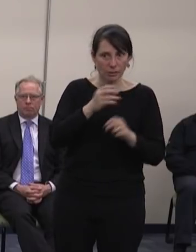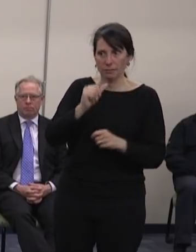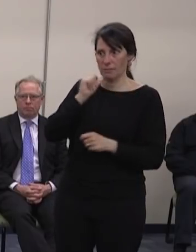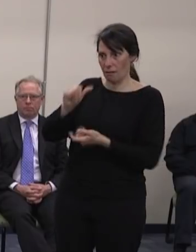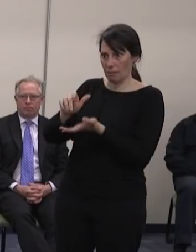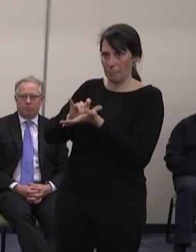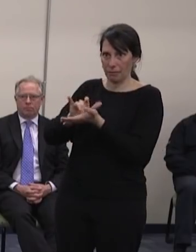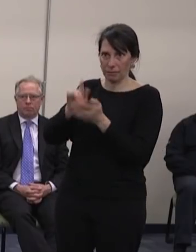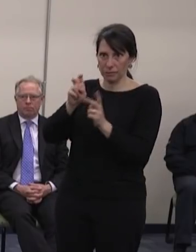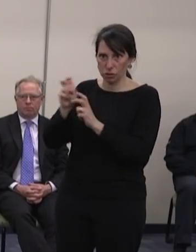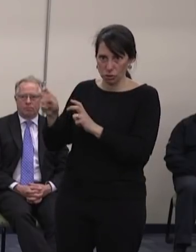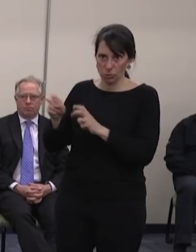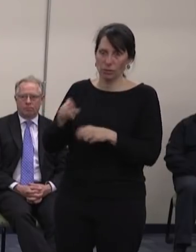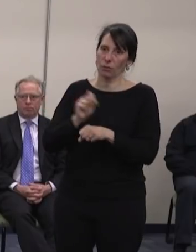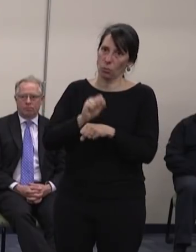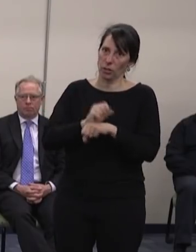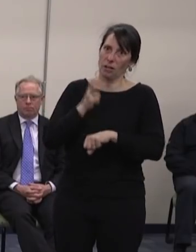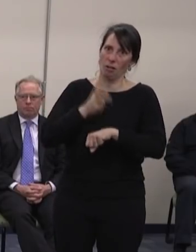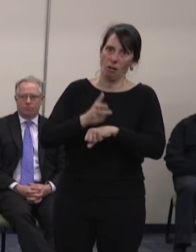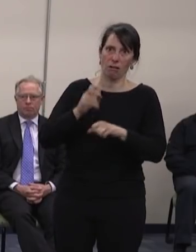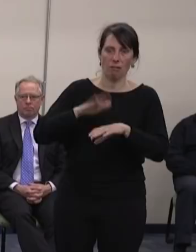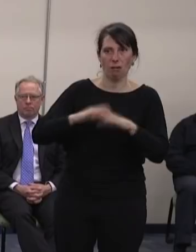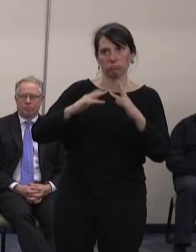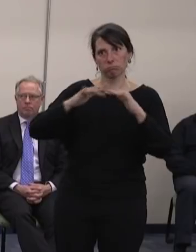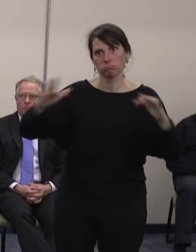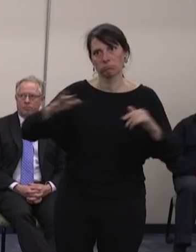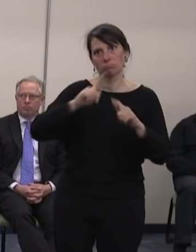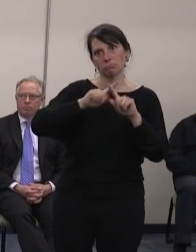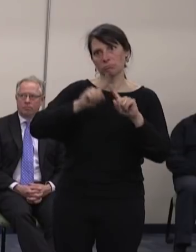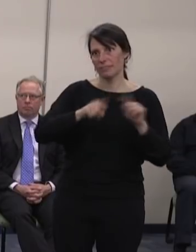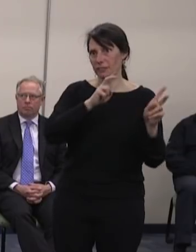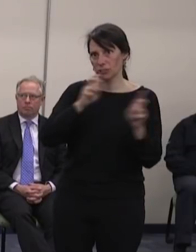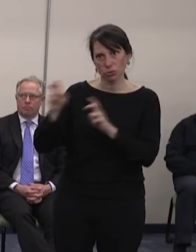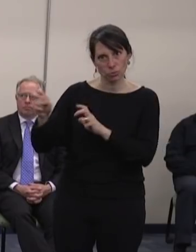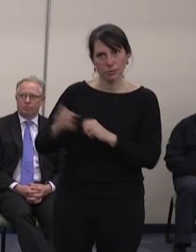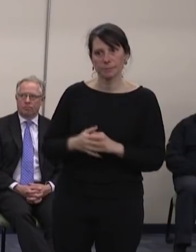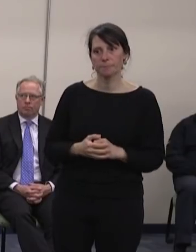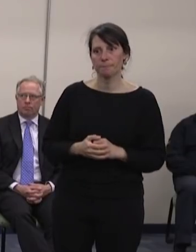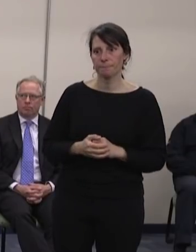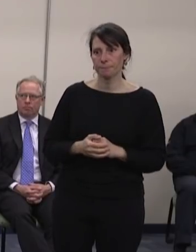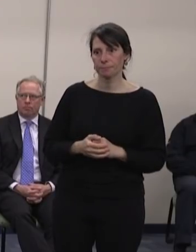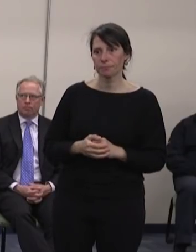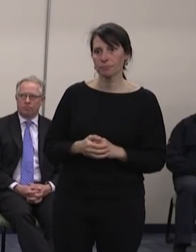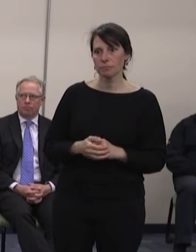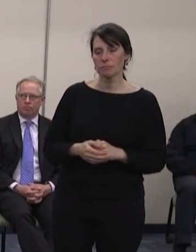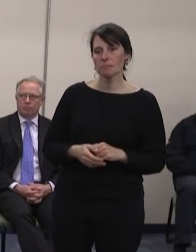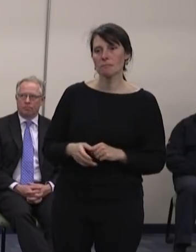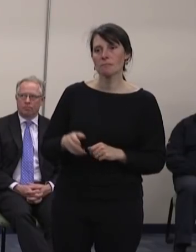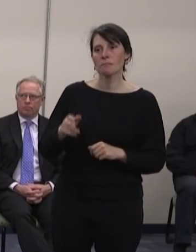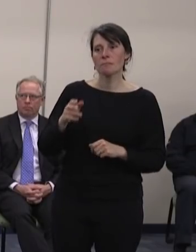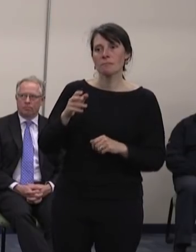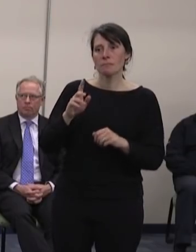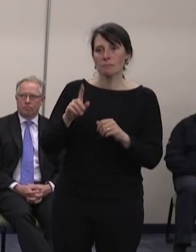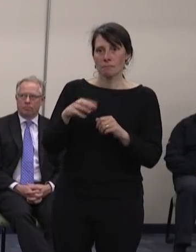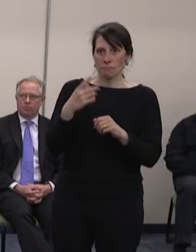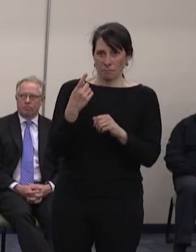Examples of these efforts, of these working groups, include the support for those experiencing